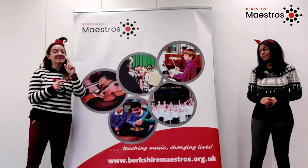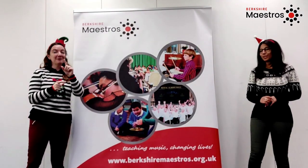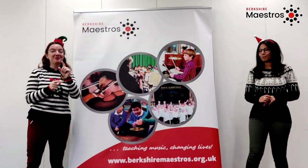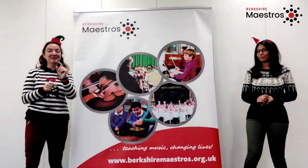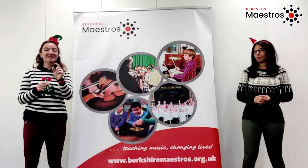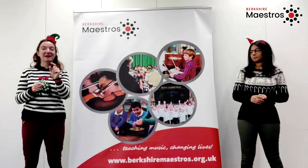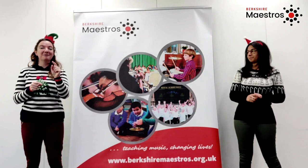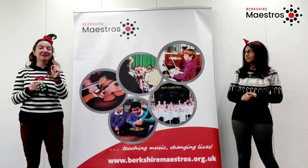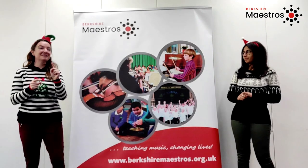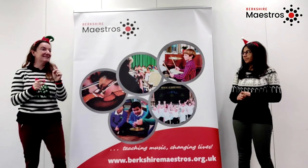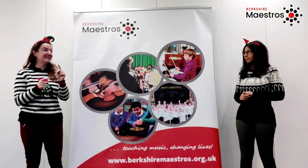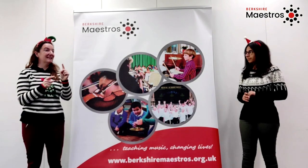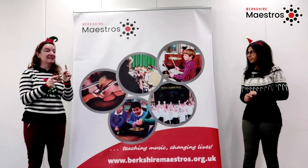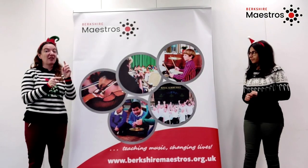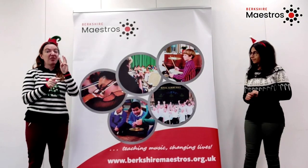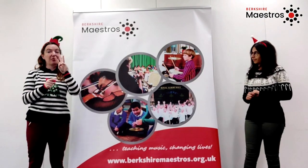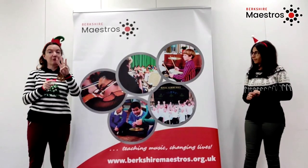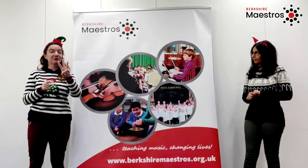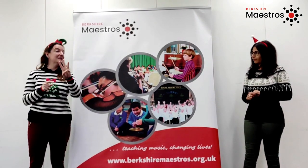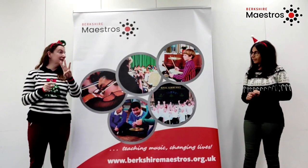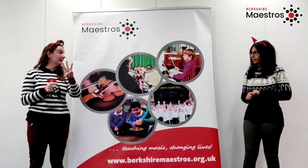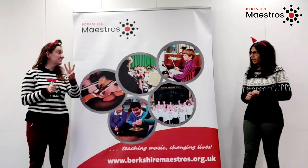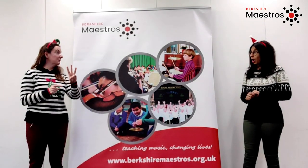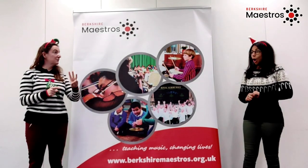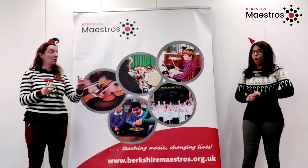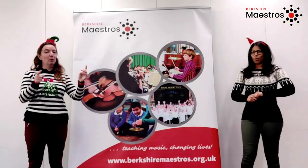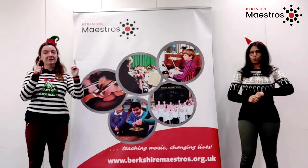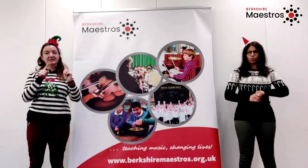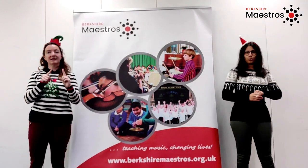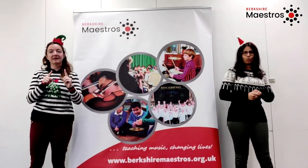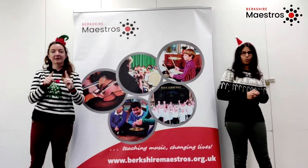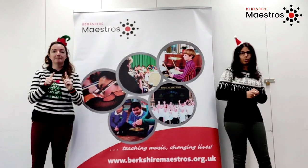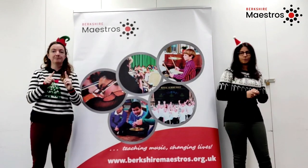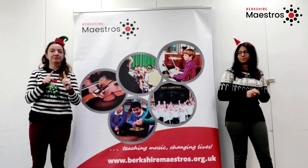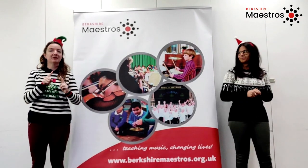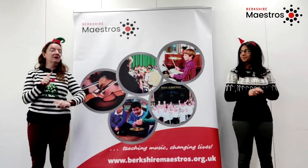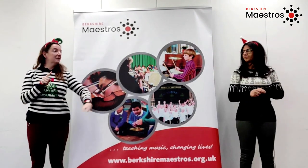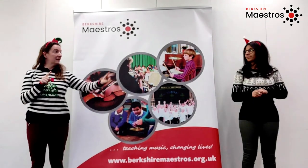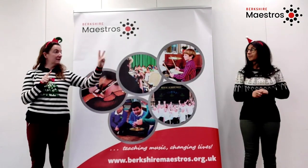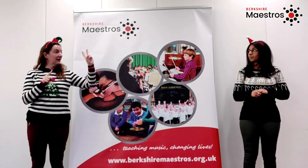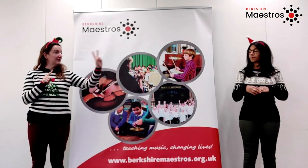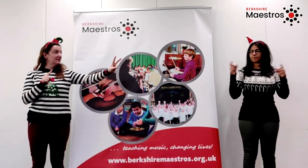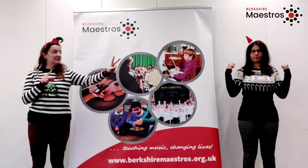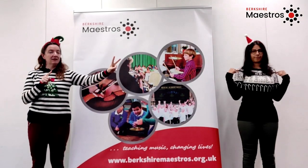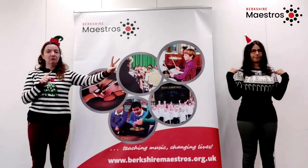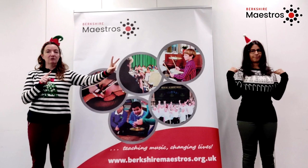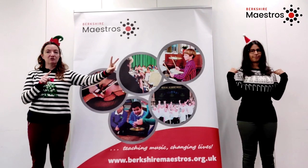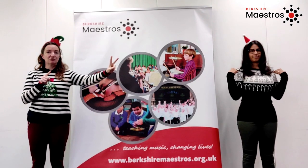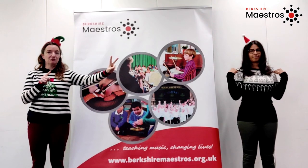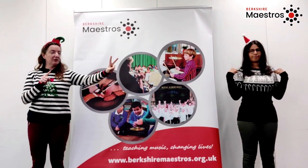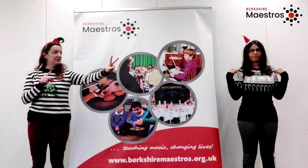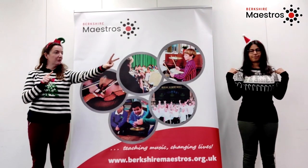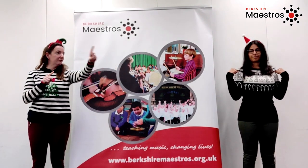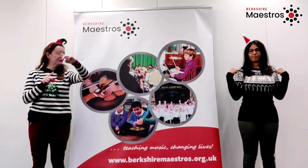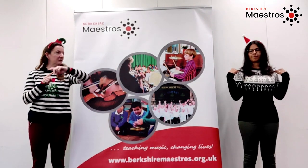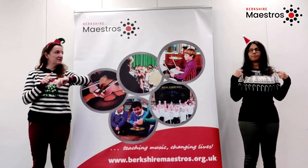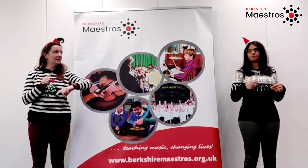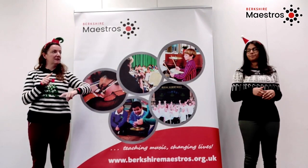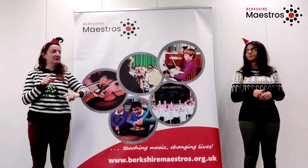Great! So good. This time we're going to sing it three times. So we'll do it once together. Then Katie's team goes straight off into